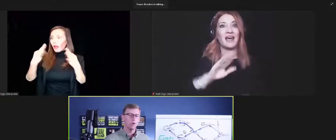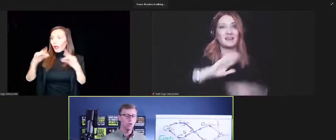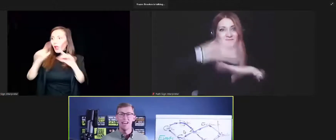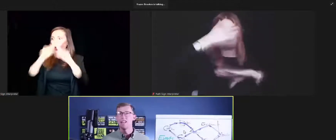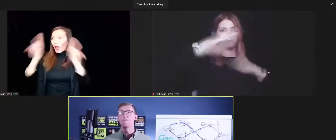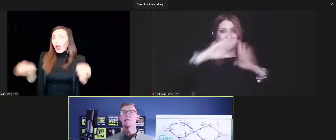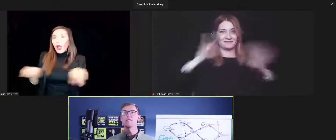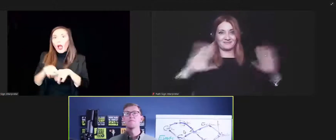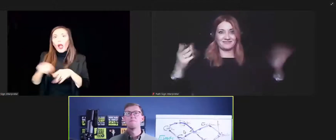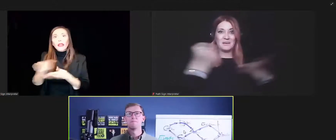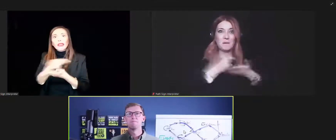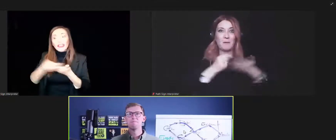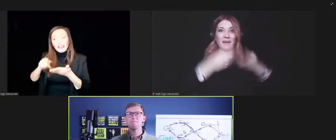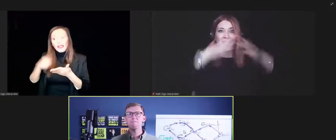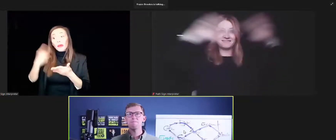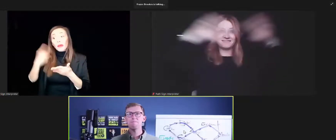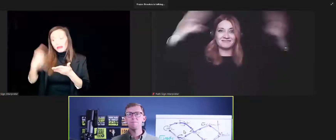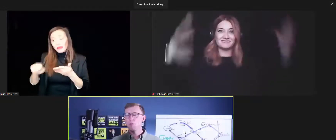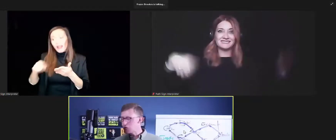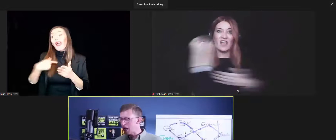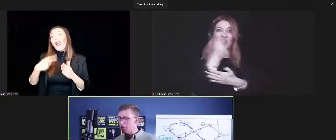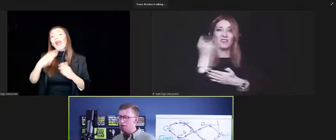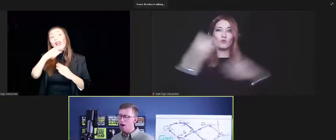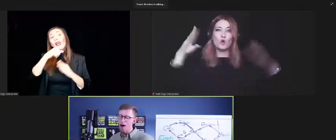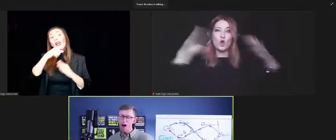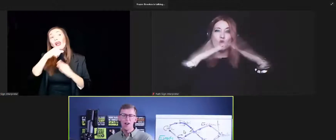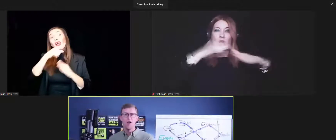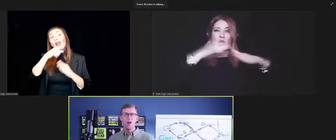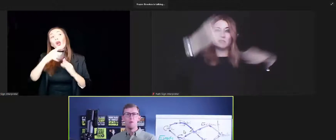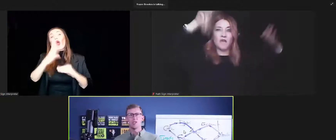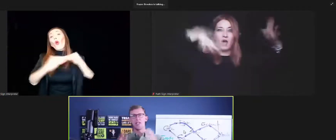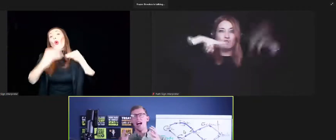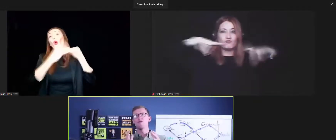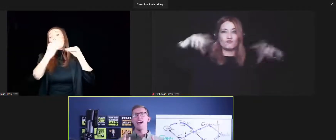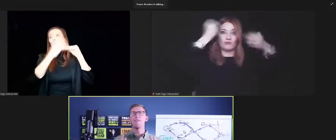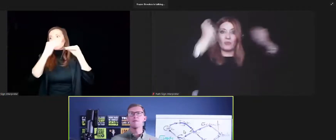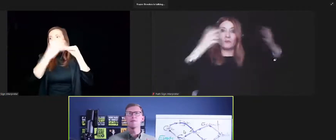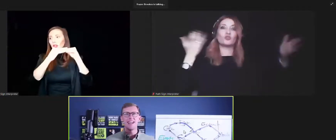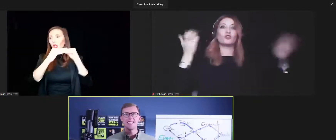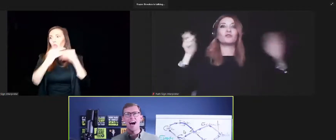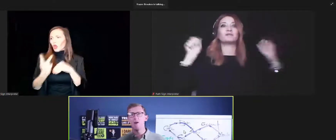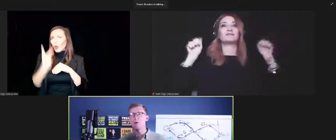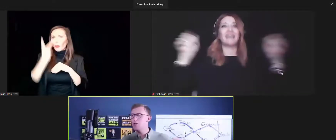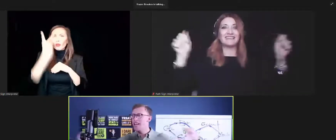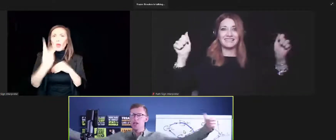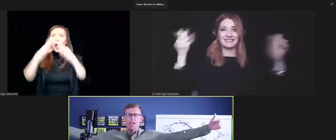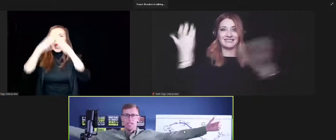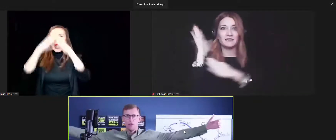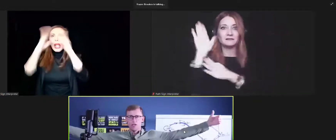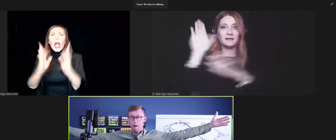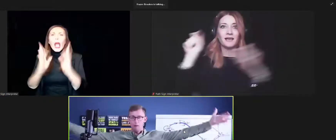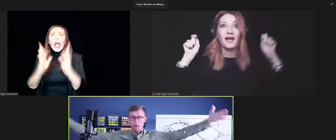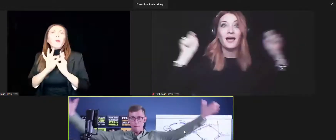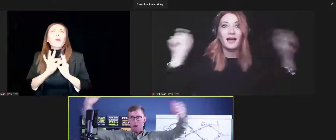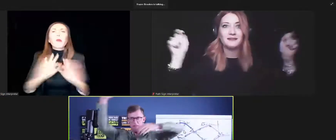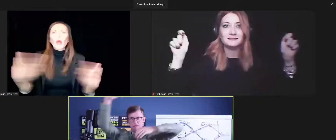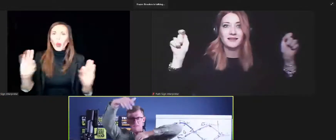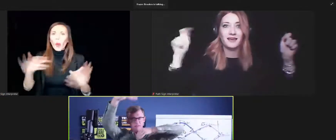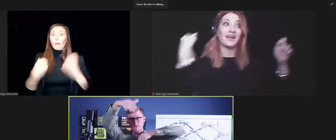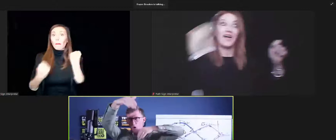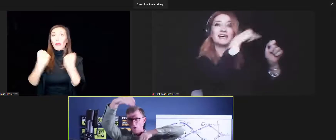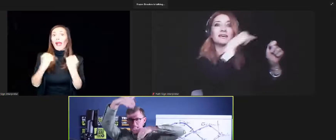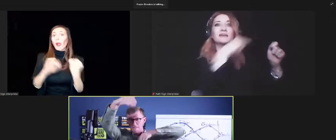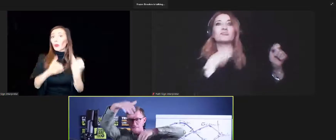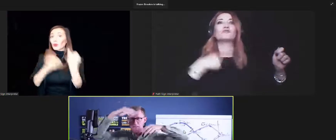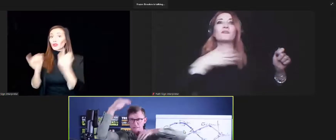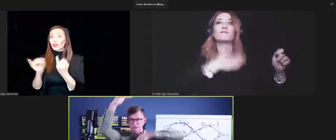house, and it's built. We step out of the car. We stand right outside the house. There's about